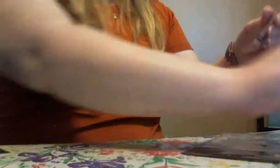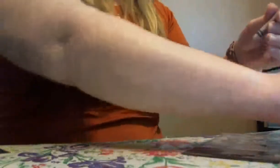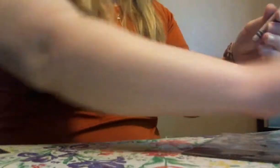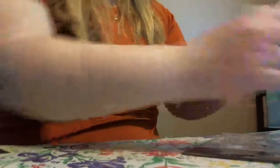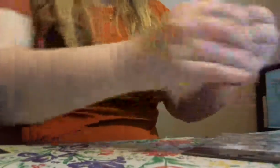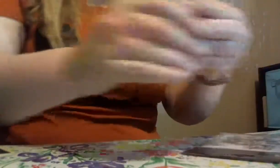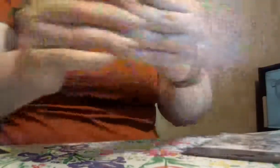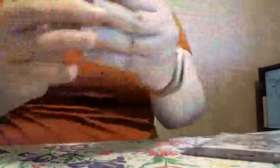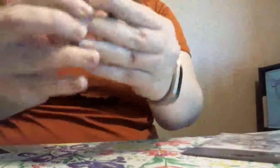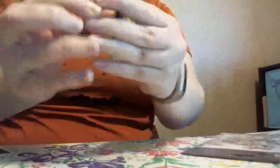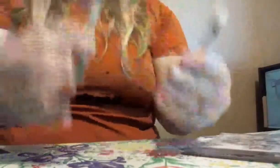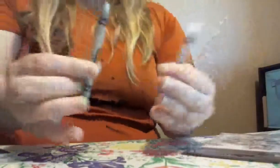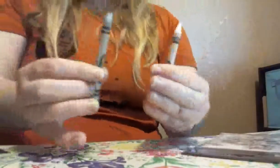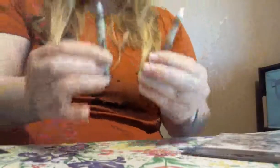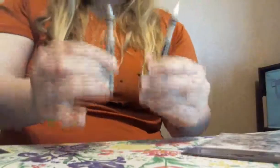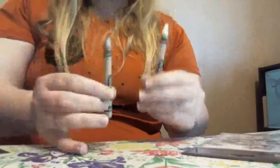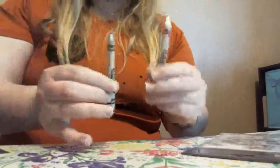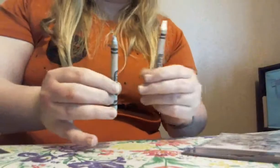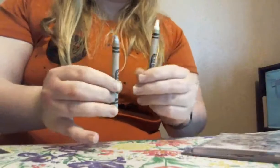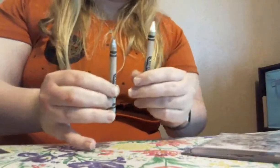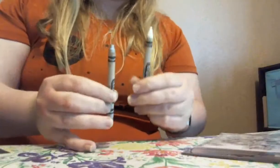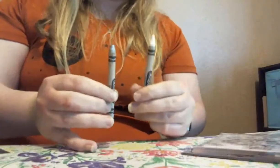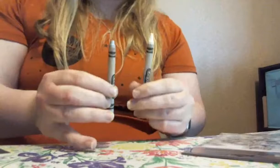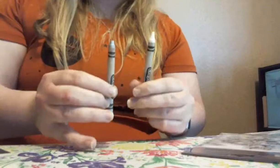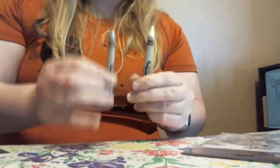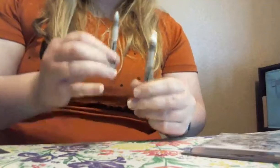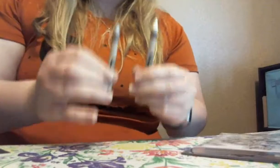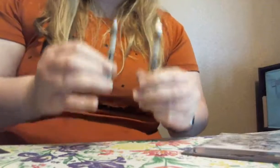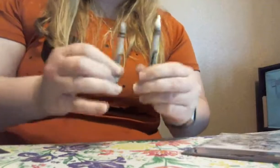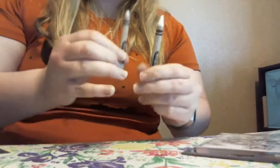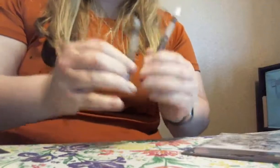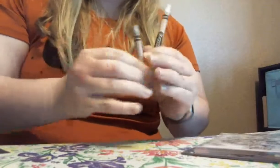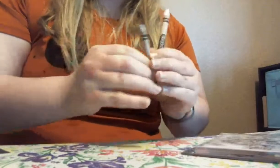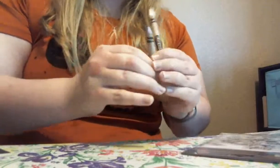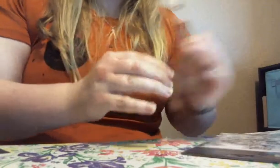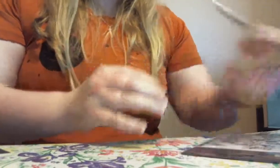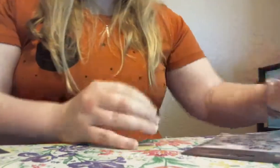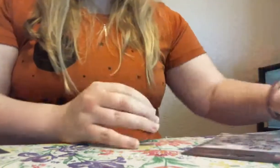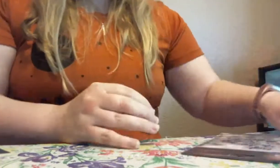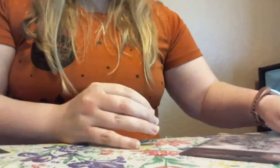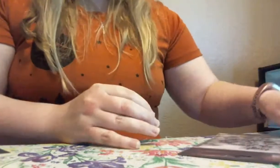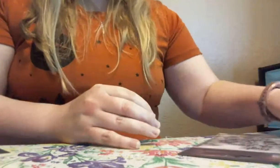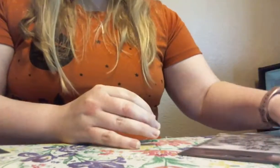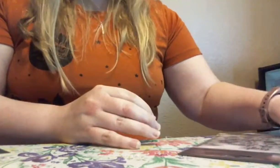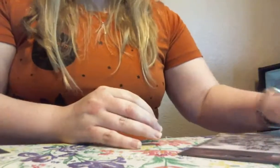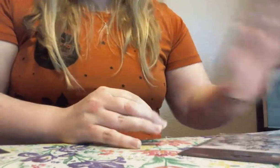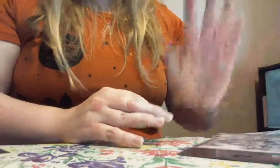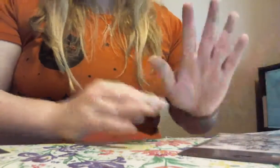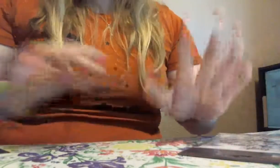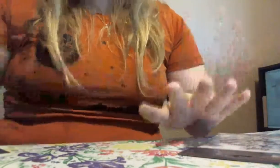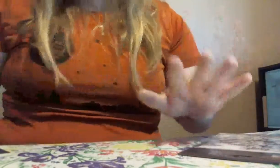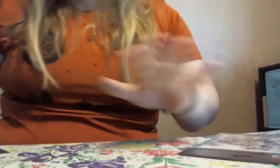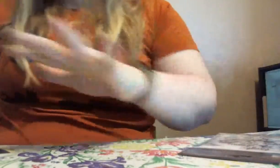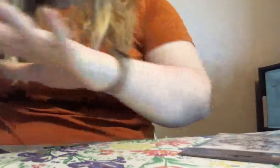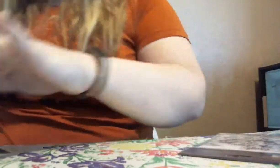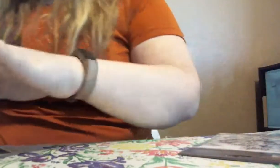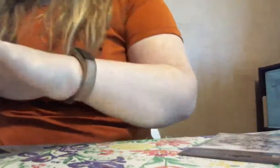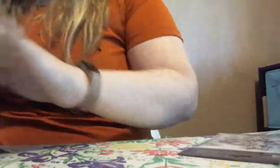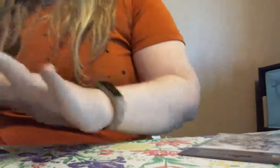white and silver crayon if you want to decorate it like I did with some stars. Okay,